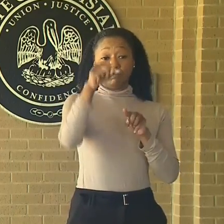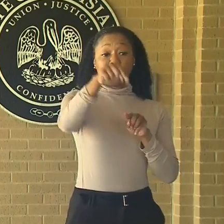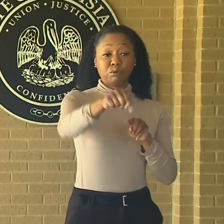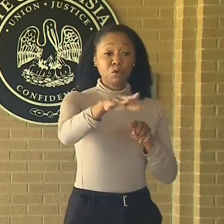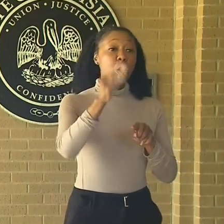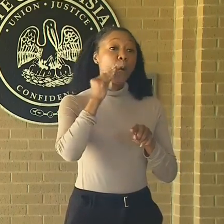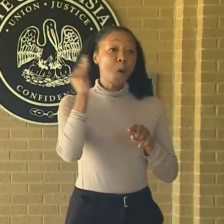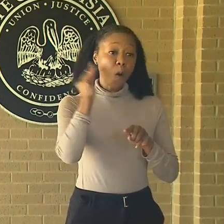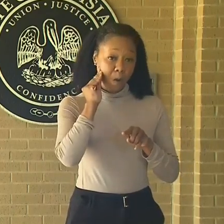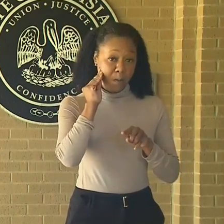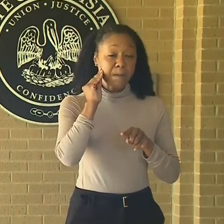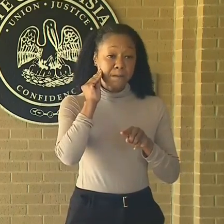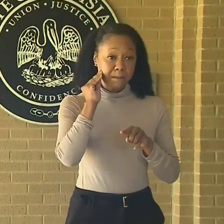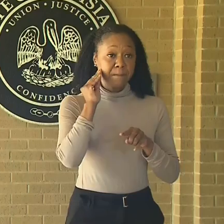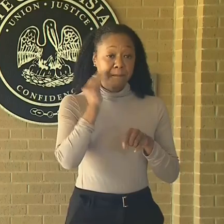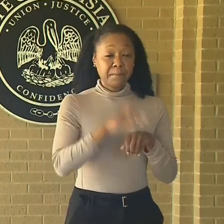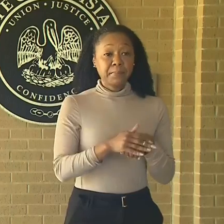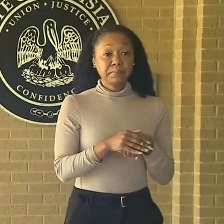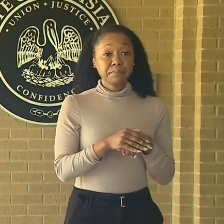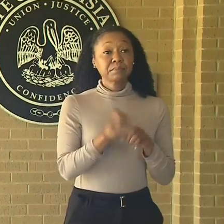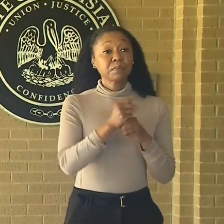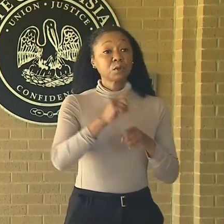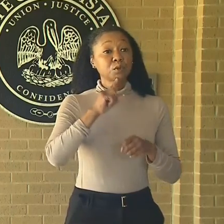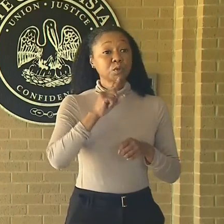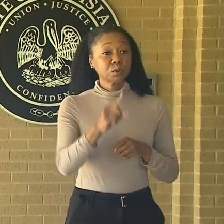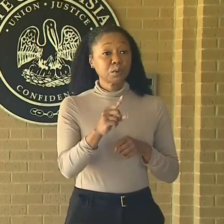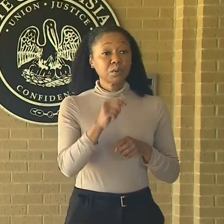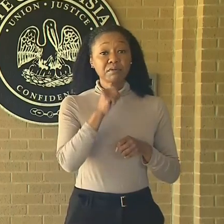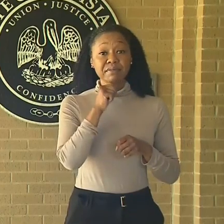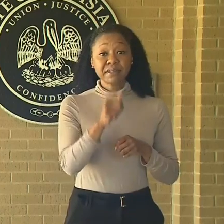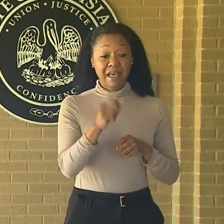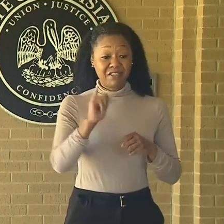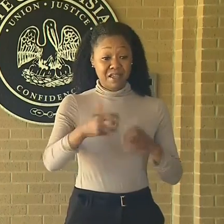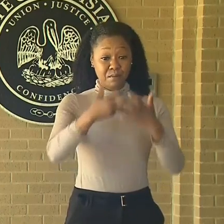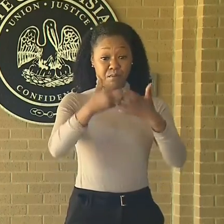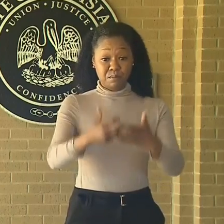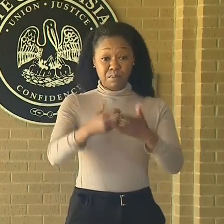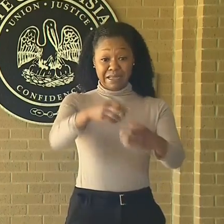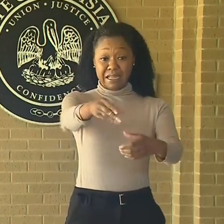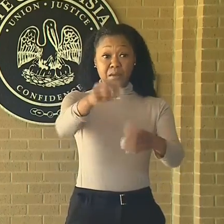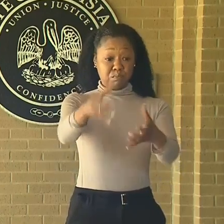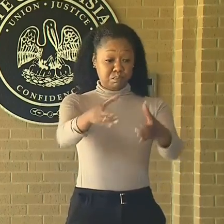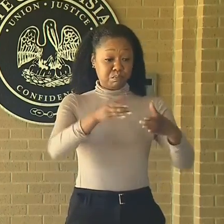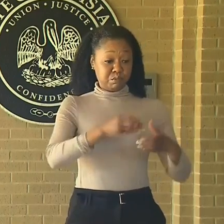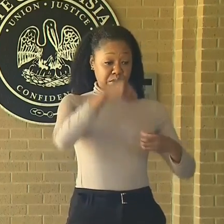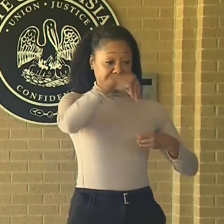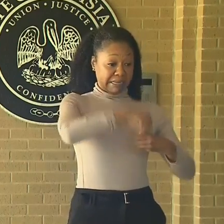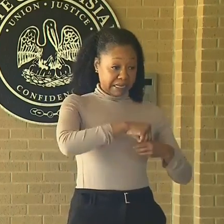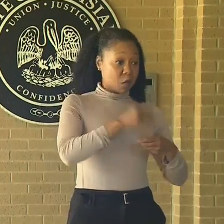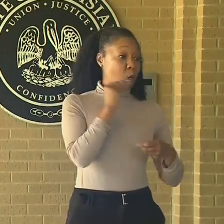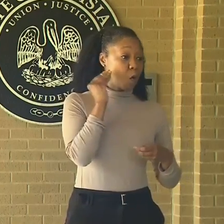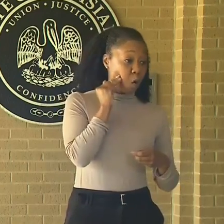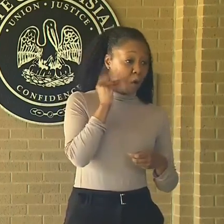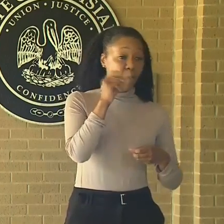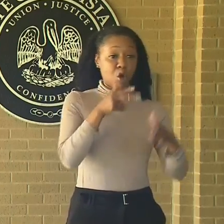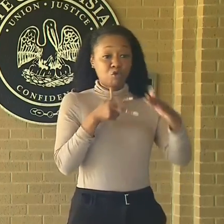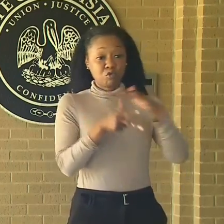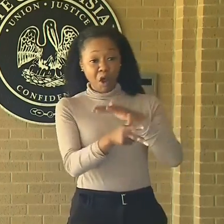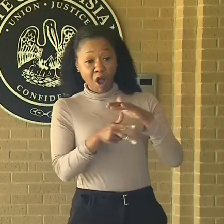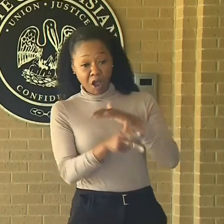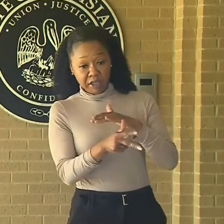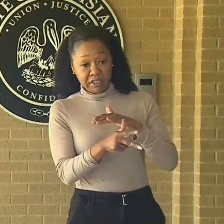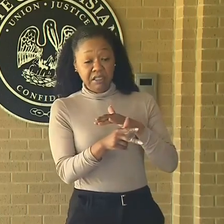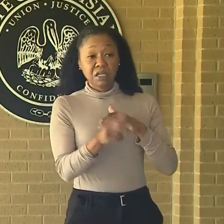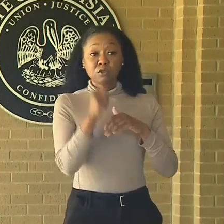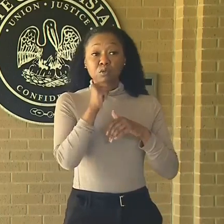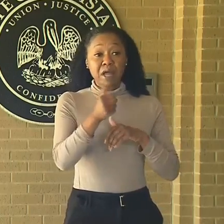in a well-ventilated area. Make sure that you don't place that generator inside the home, inside a garage or a crawl space.